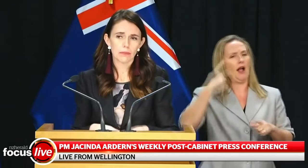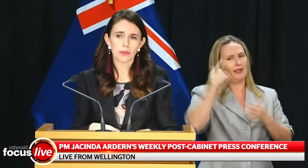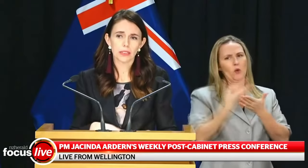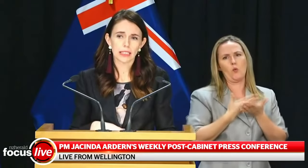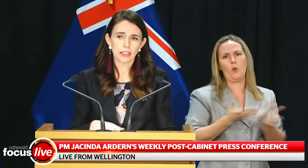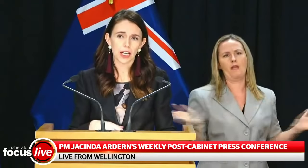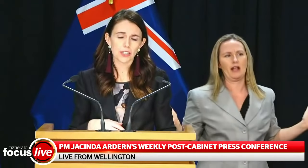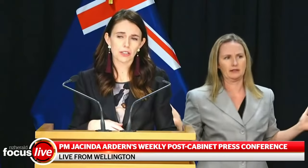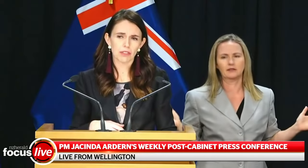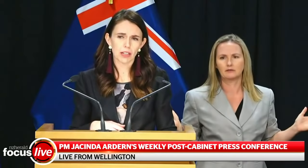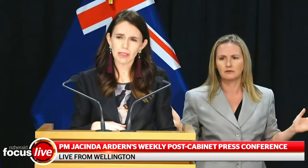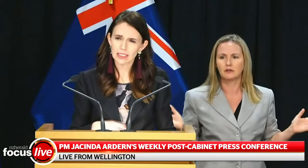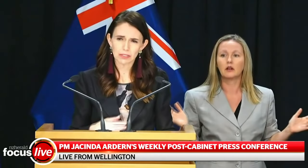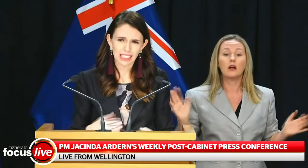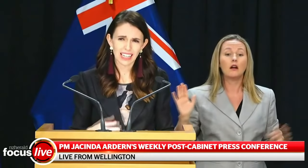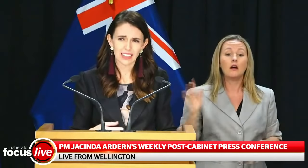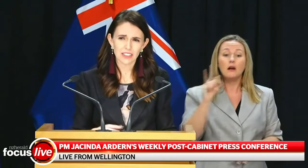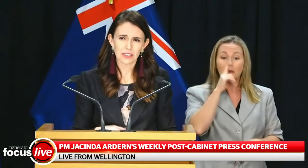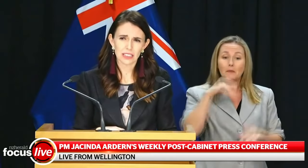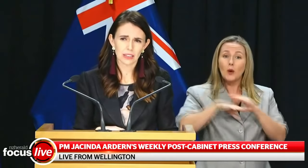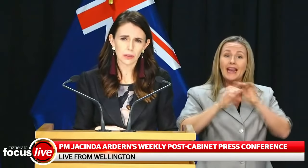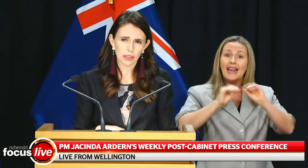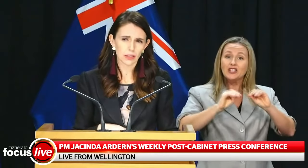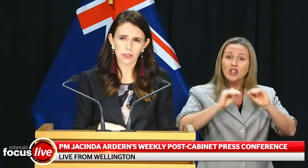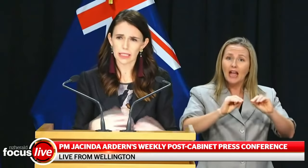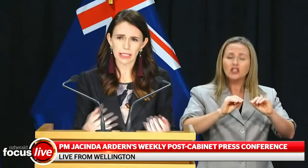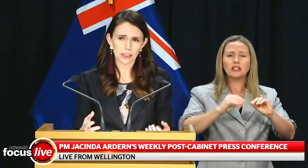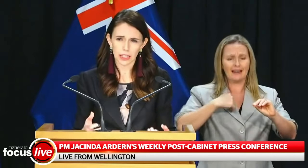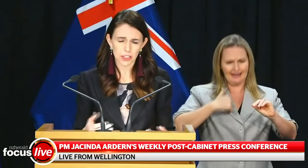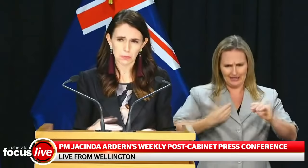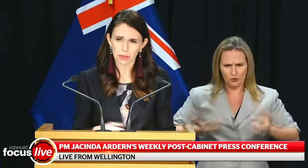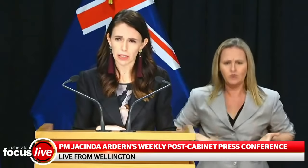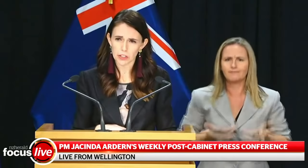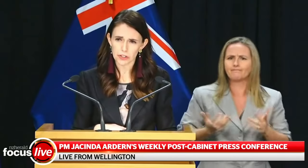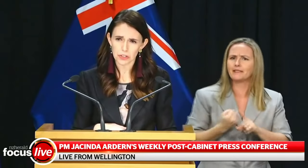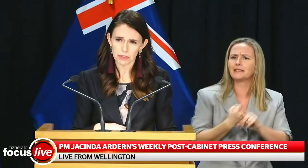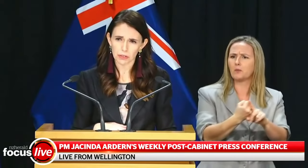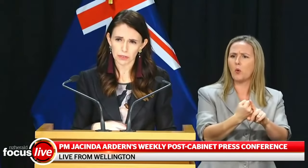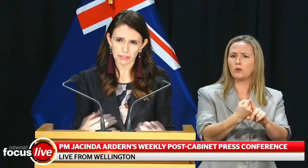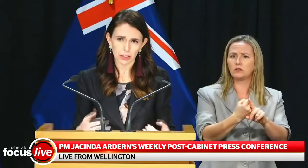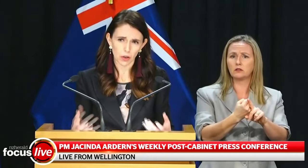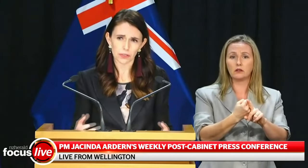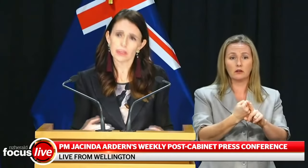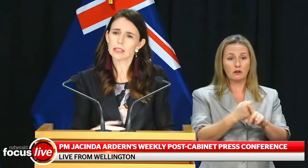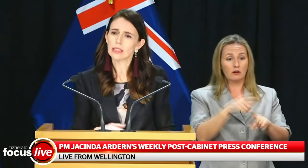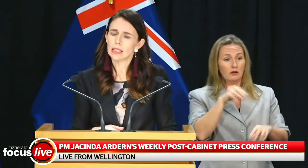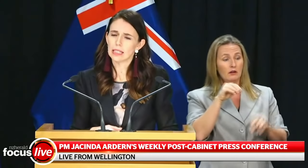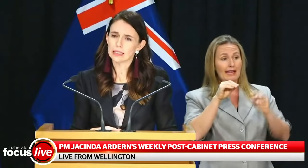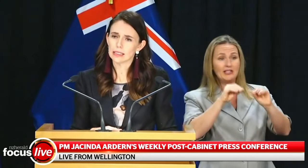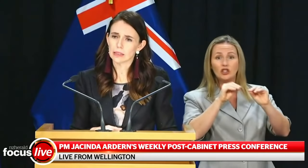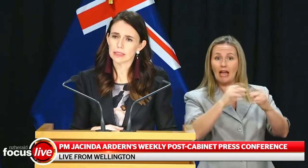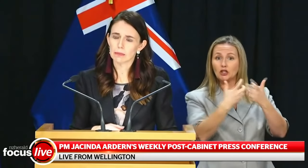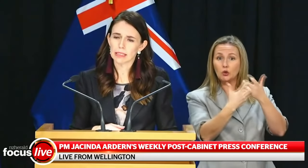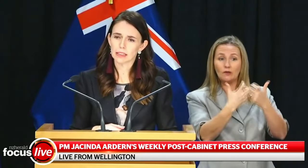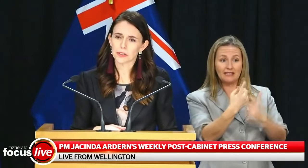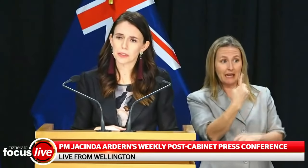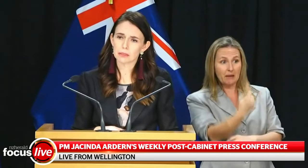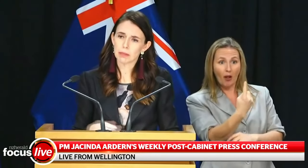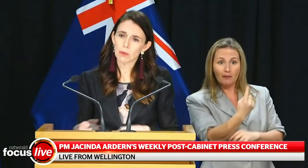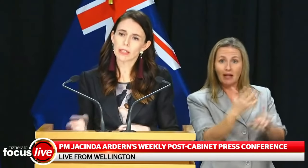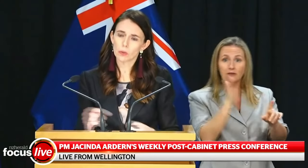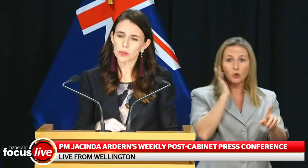supporting those in the education environment. These are really hard issues to deal with, and I don't think any education provider should feel left alone in dealing with some of